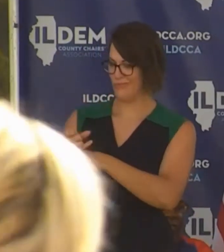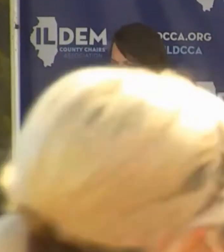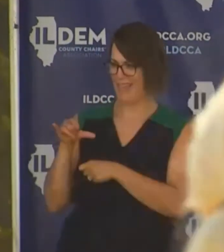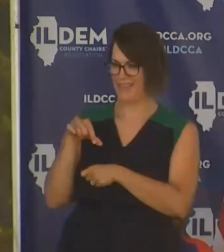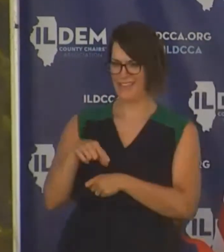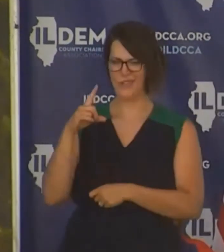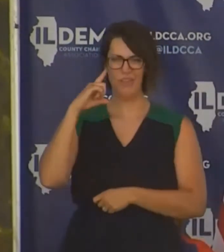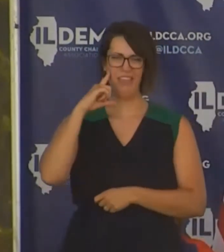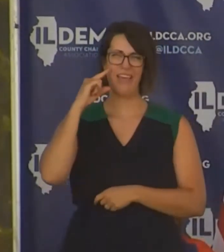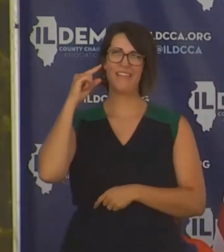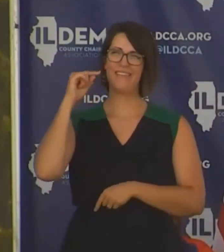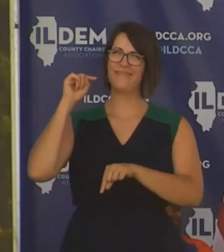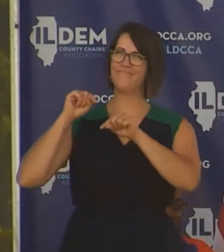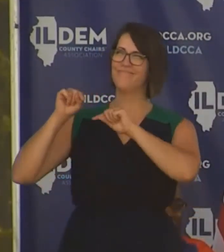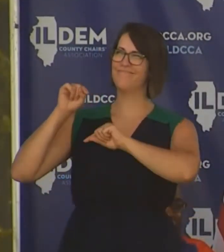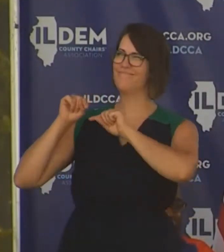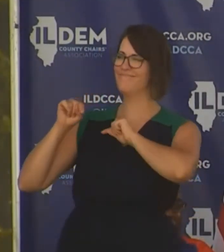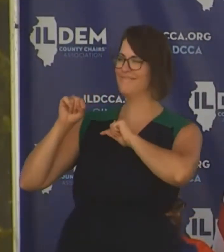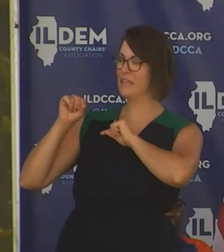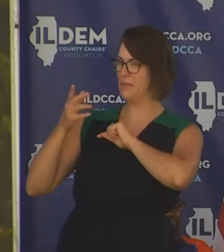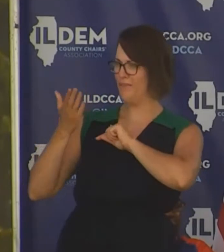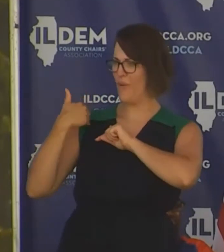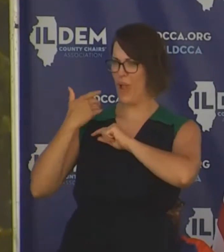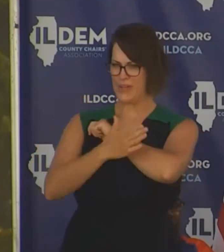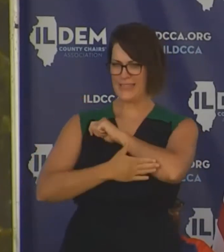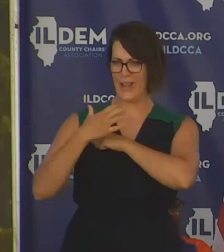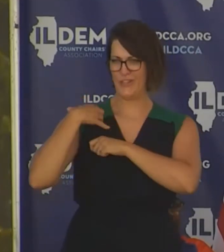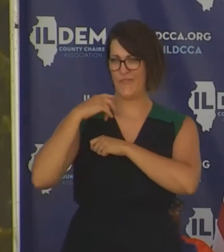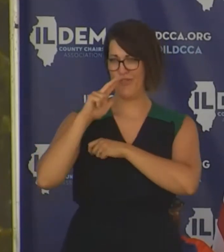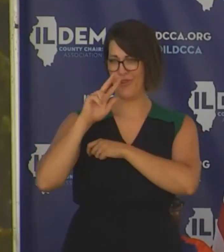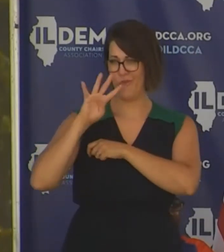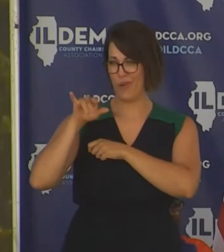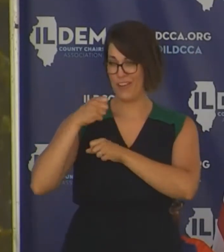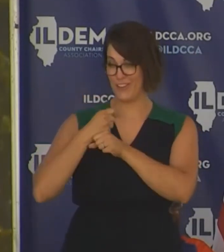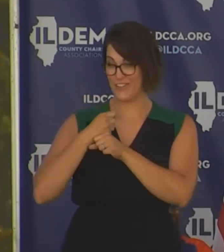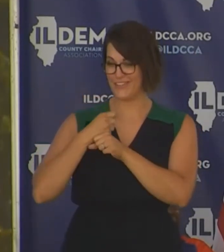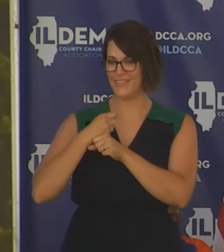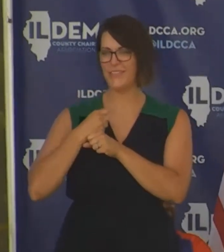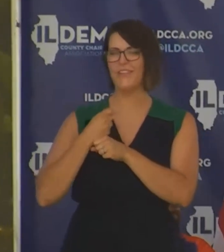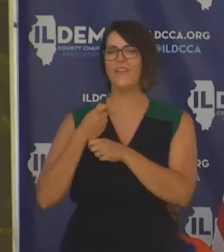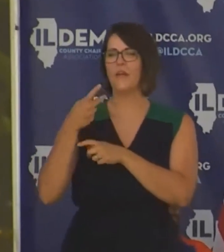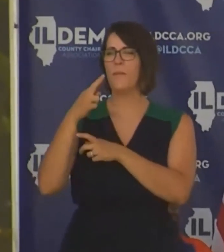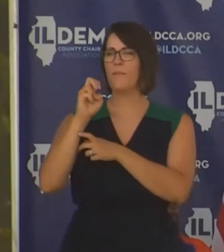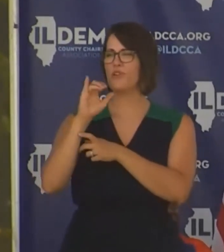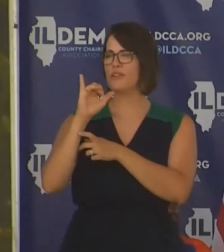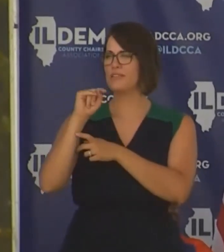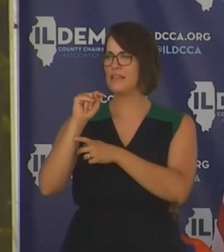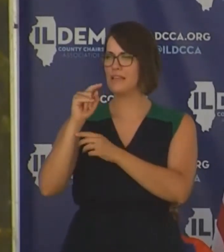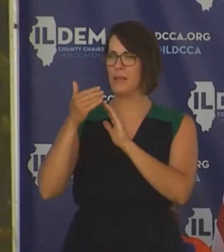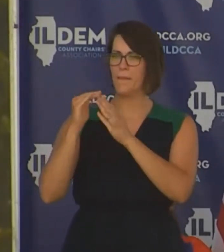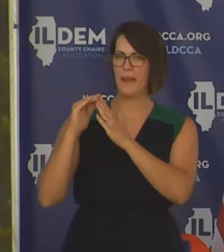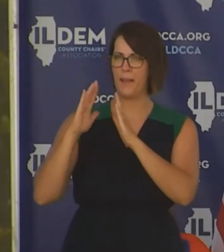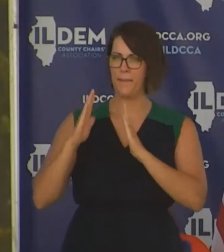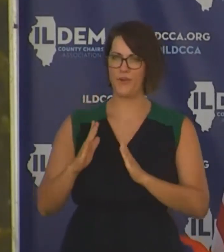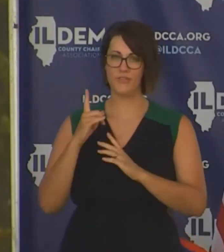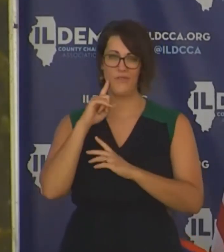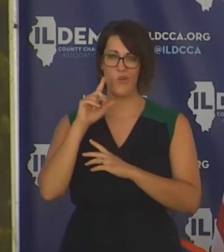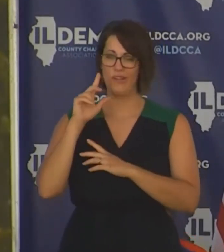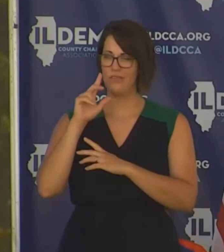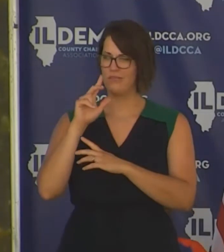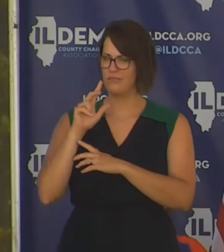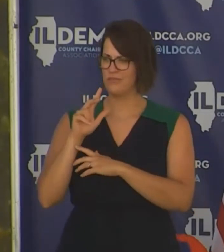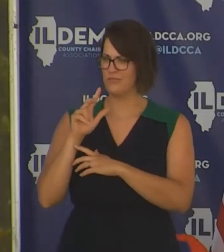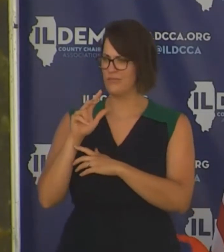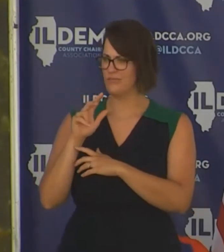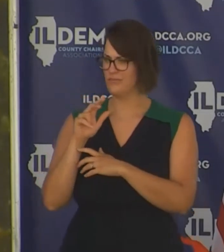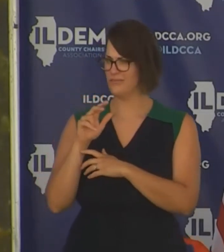think back, I was the county chairman for 34 years, precinct committee person for 46 years.